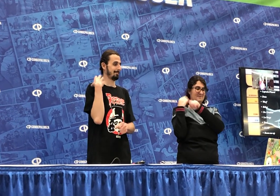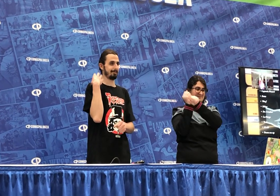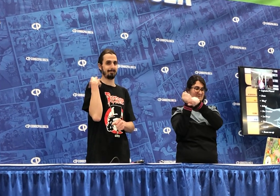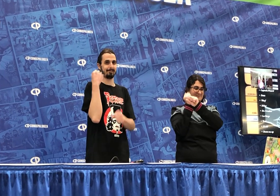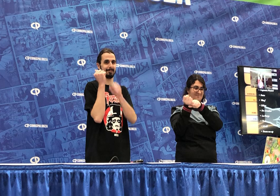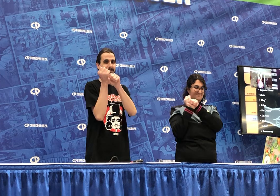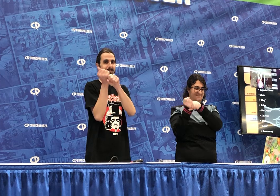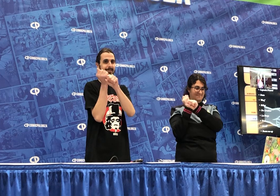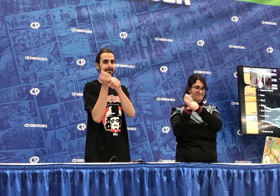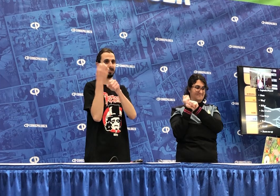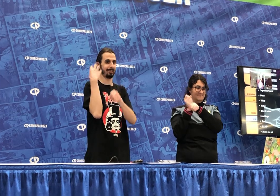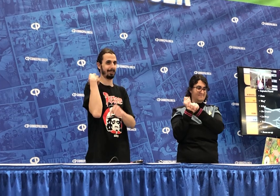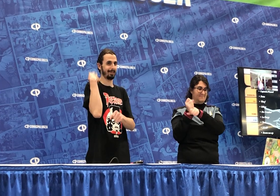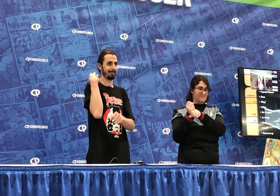Captain Cisco.